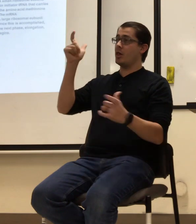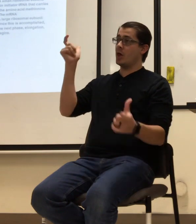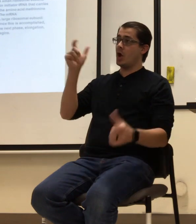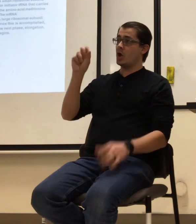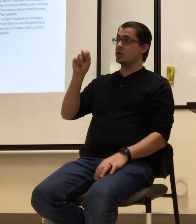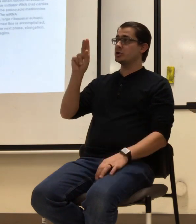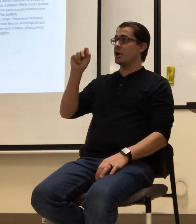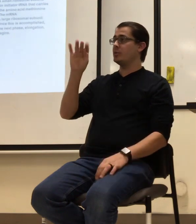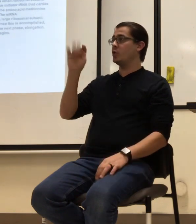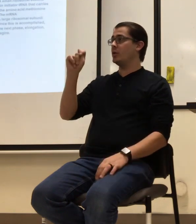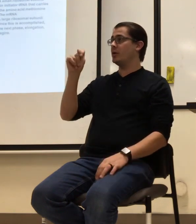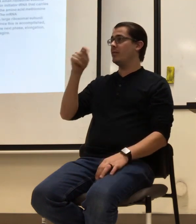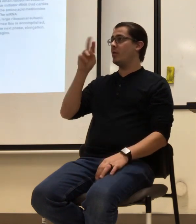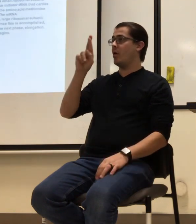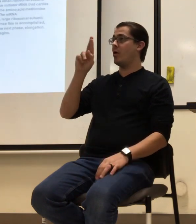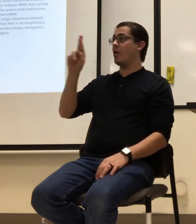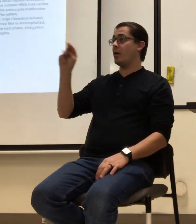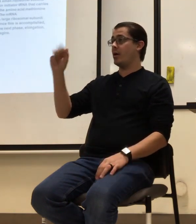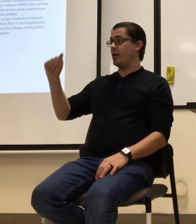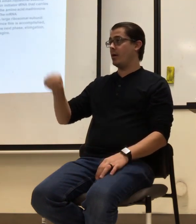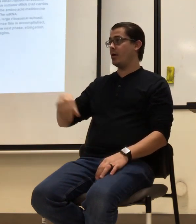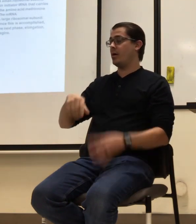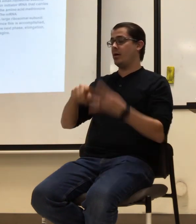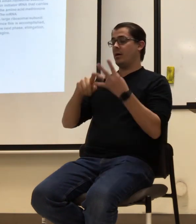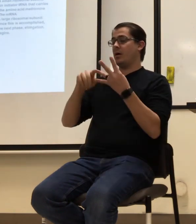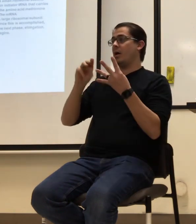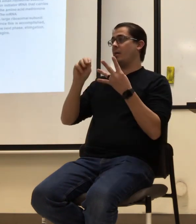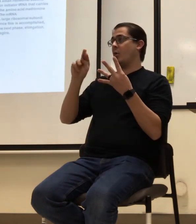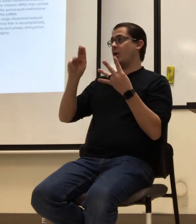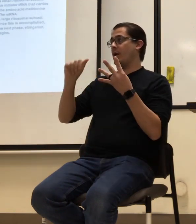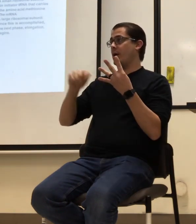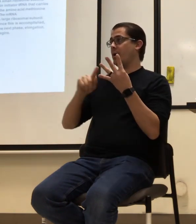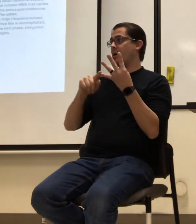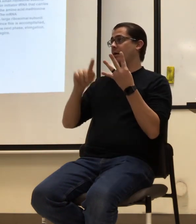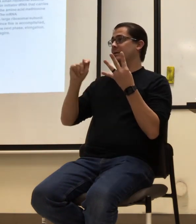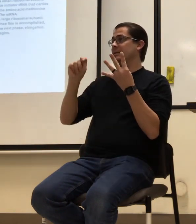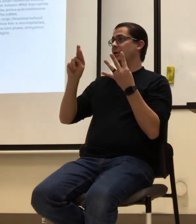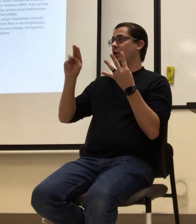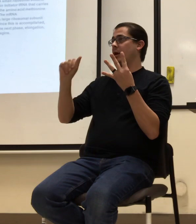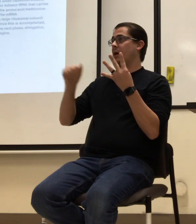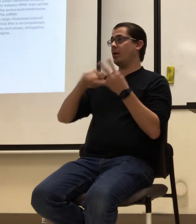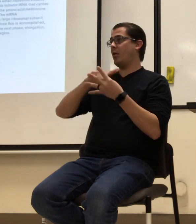rRNA, the mRNA, and the tRNA.